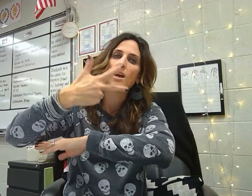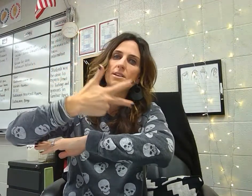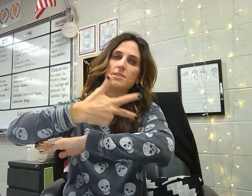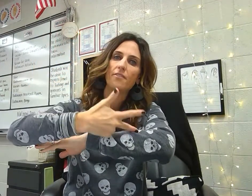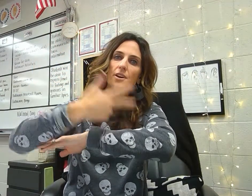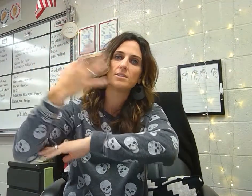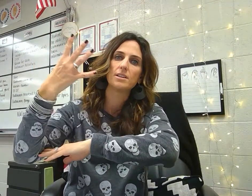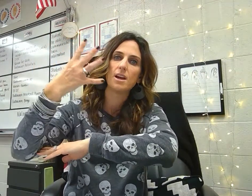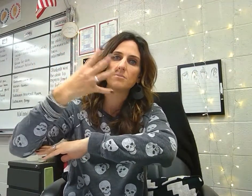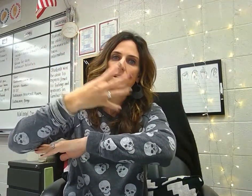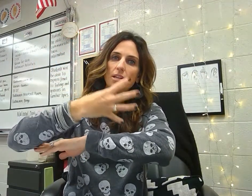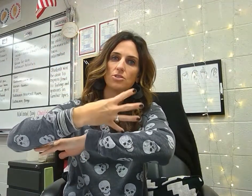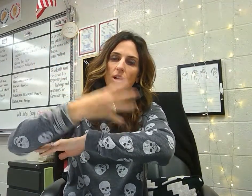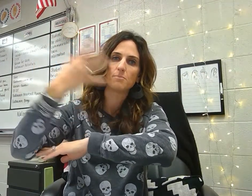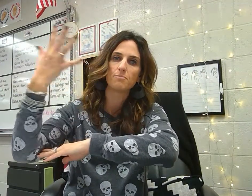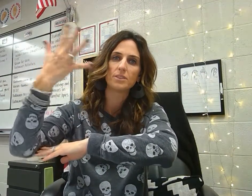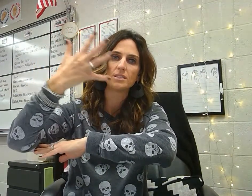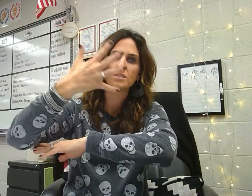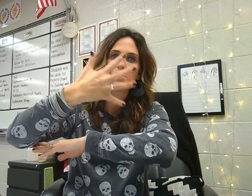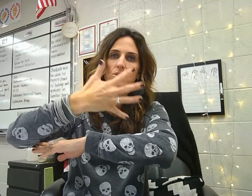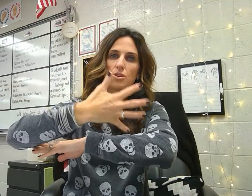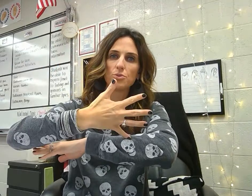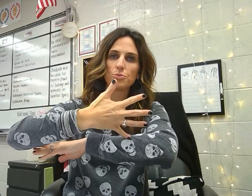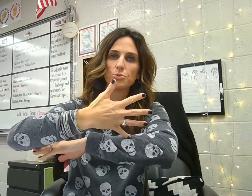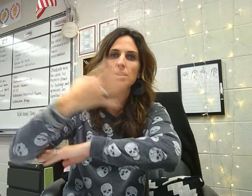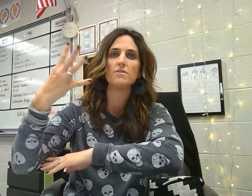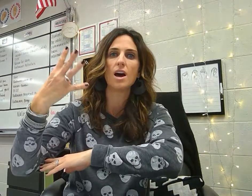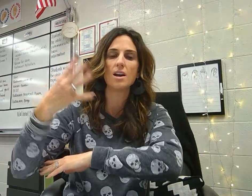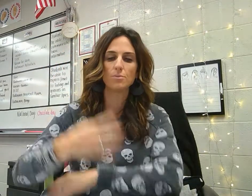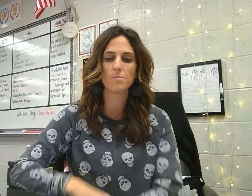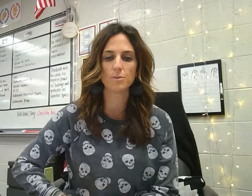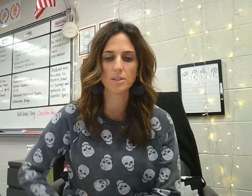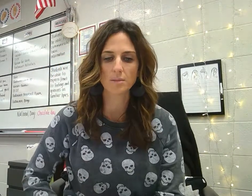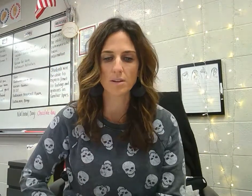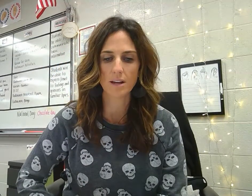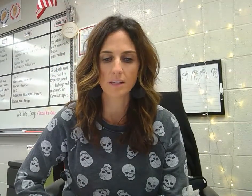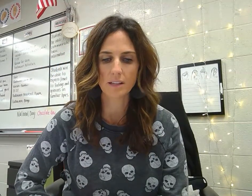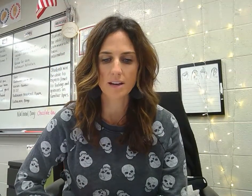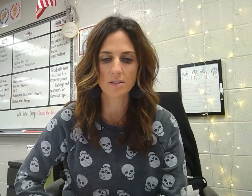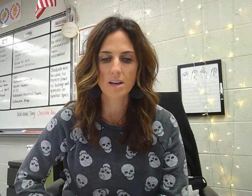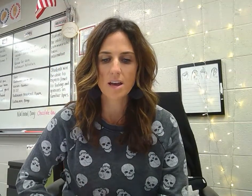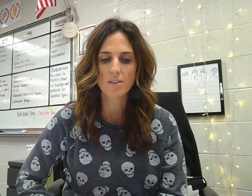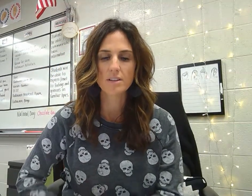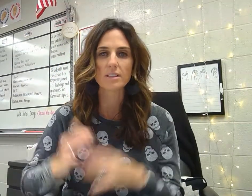a different number hand shape. This is what's called rule of 9. Remember, we talked about that in class. The next